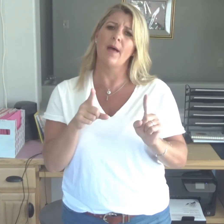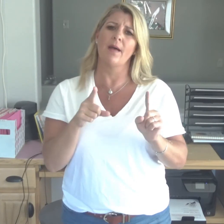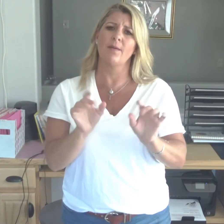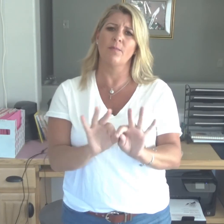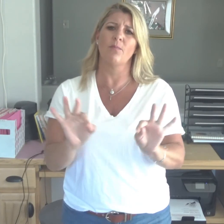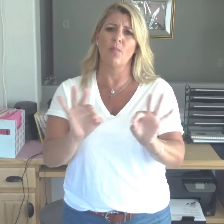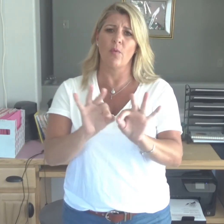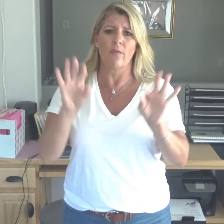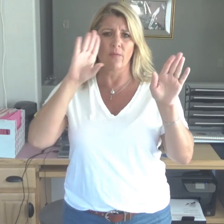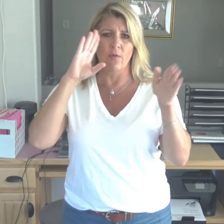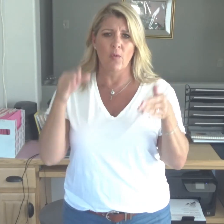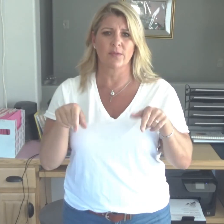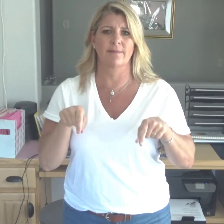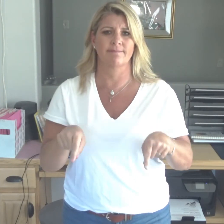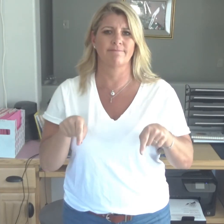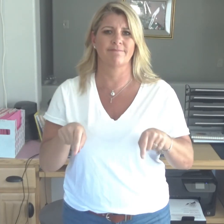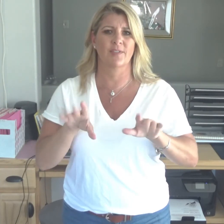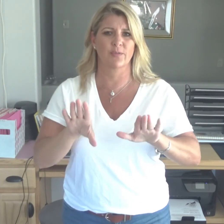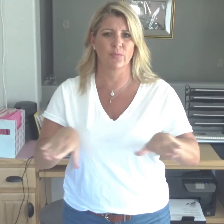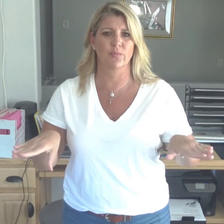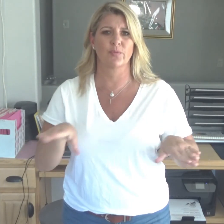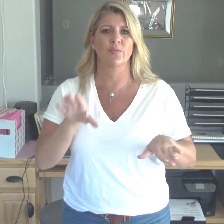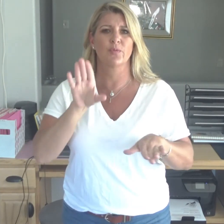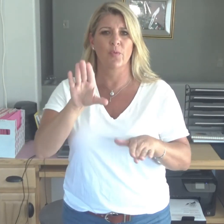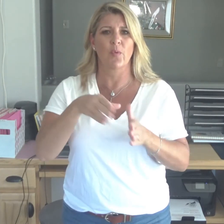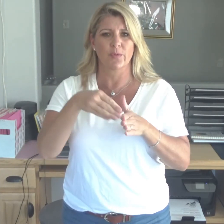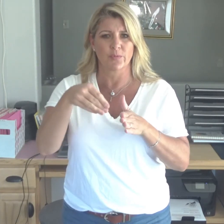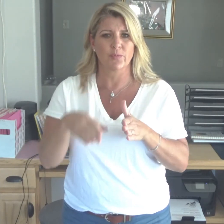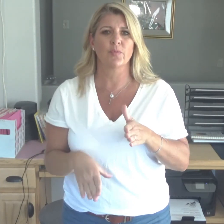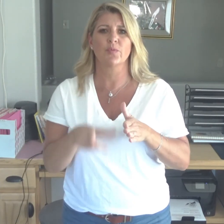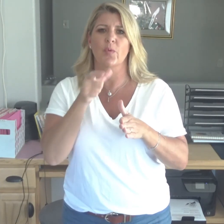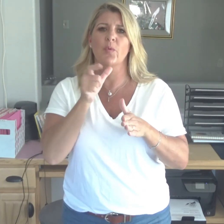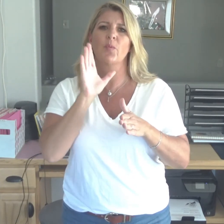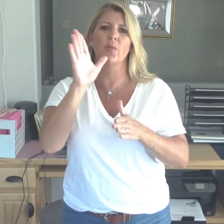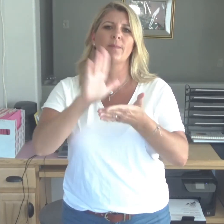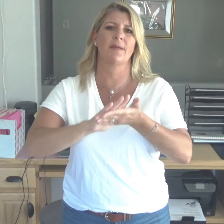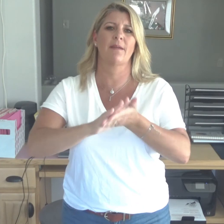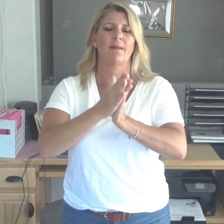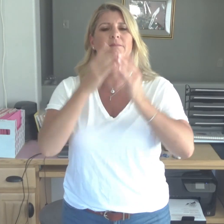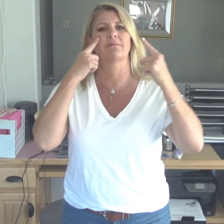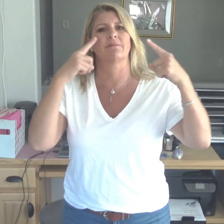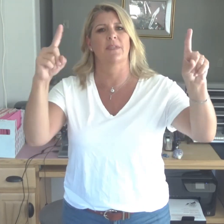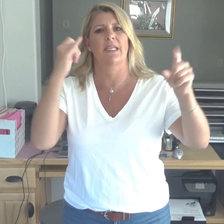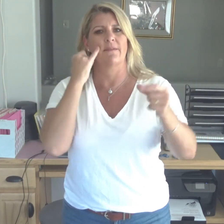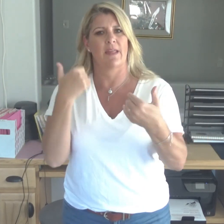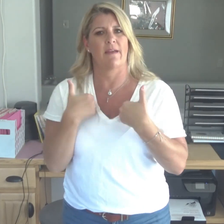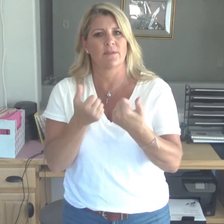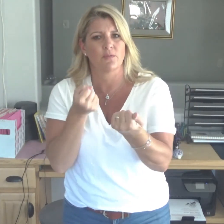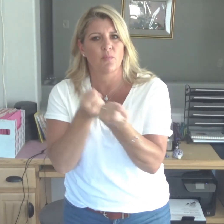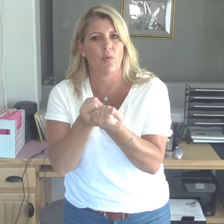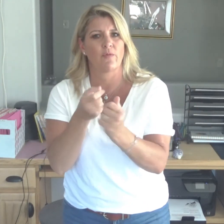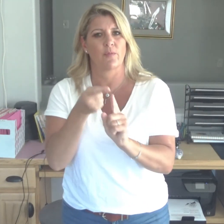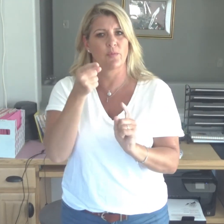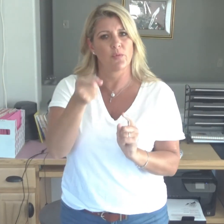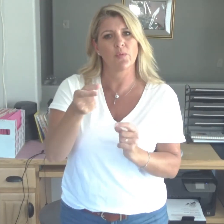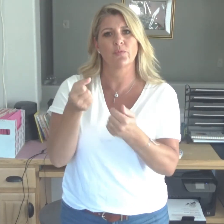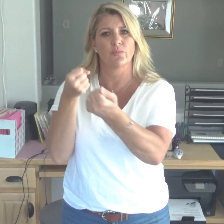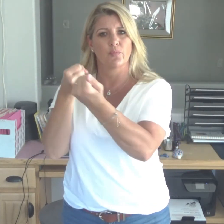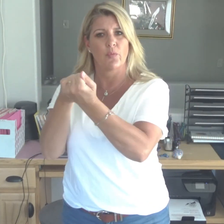it's tough for everyone. But again, the important thing is to focus on our children, our students, and that way they can be